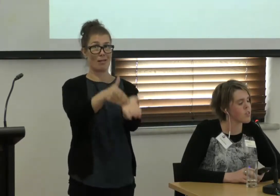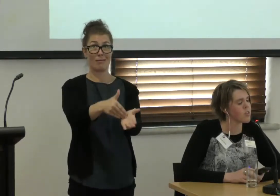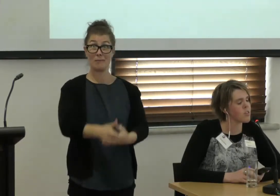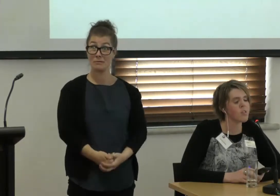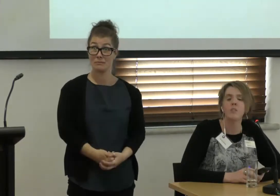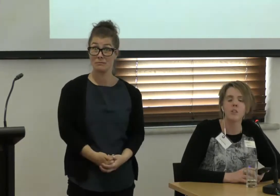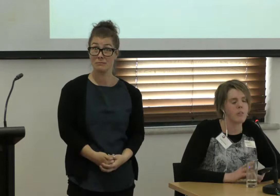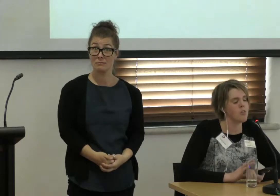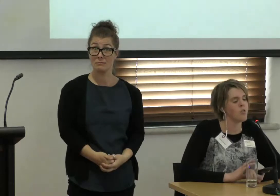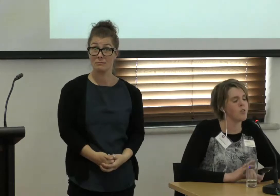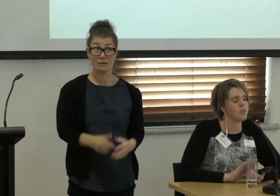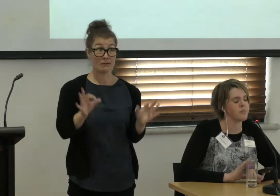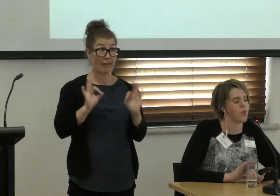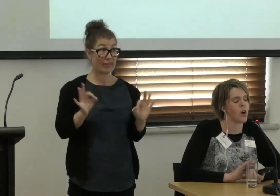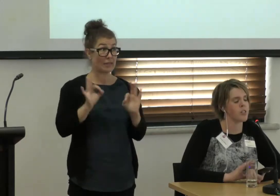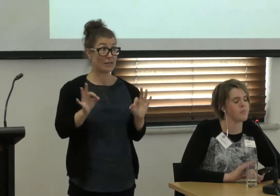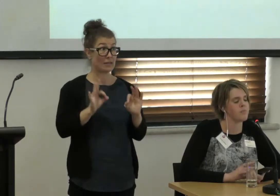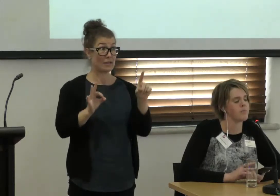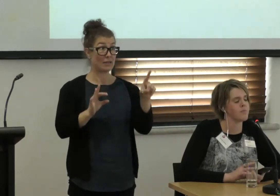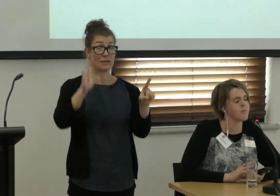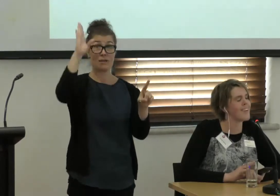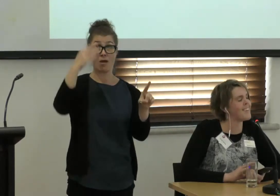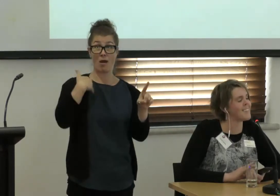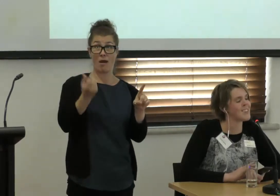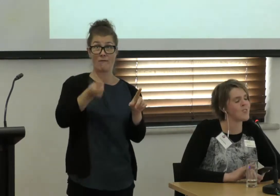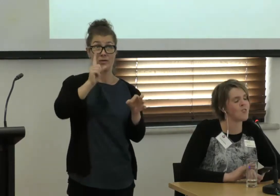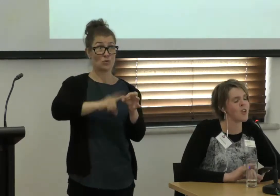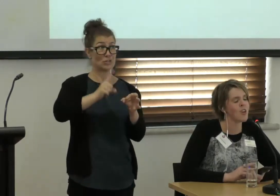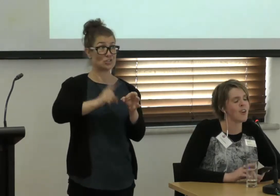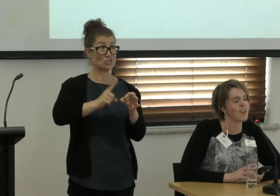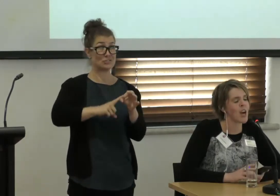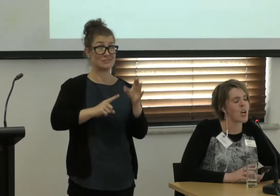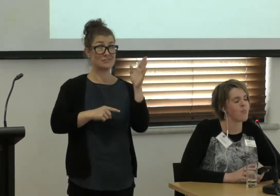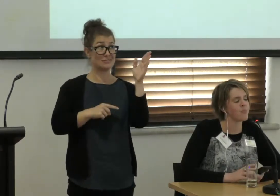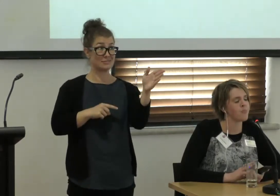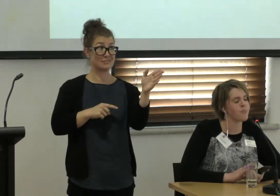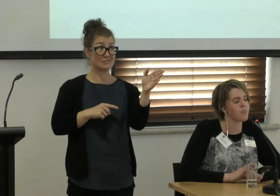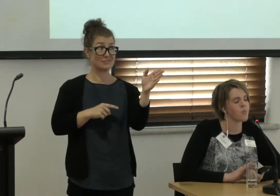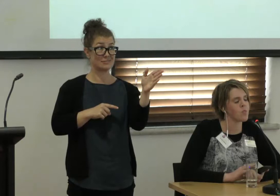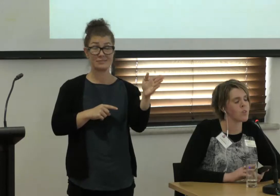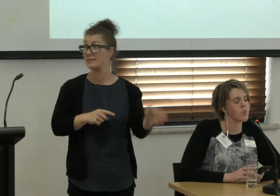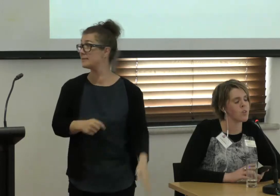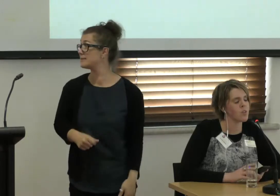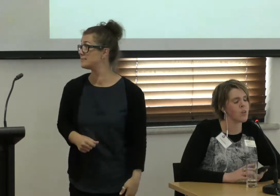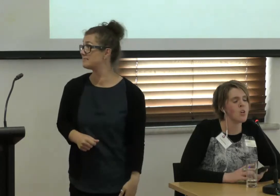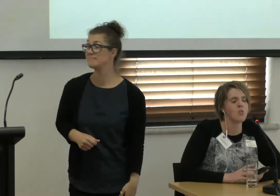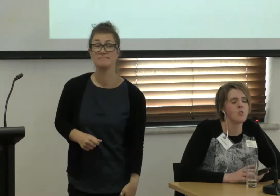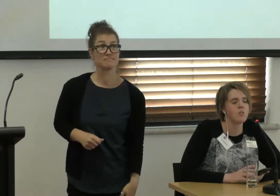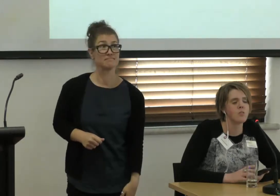Nothing, Lauren. Nothing? All good? All right. Oh, hang on. Okay.